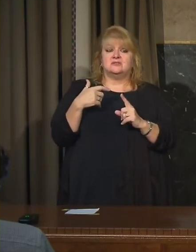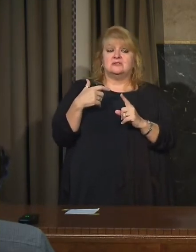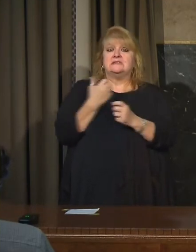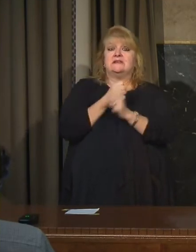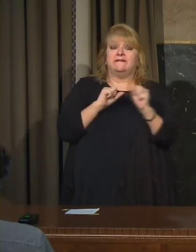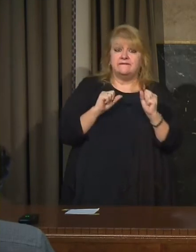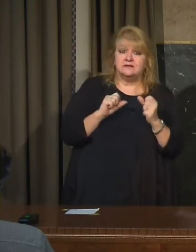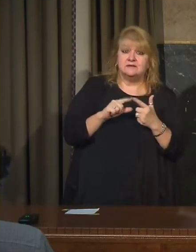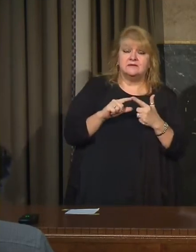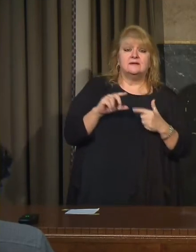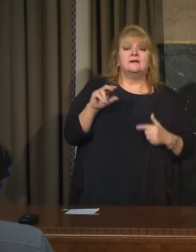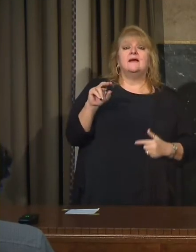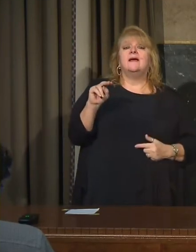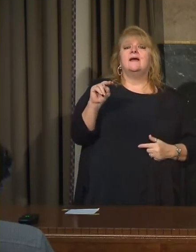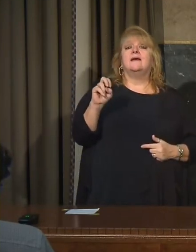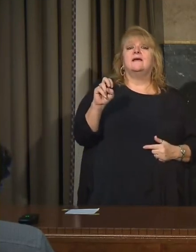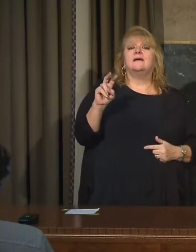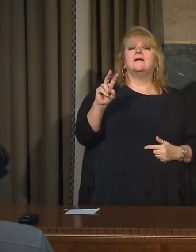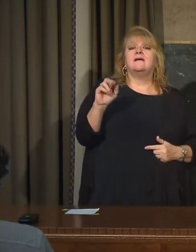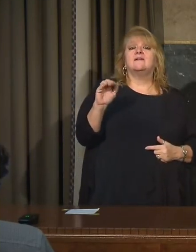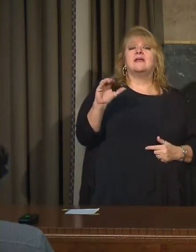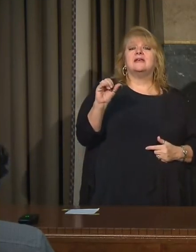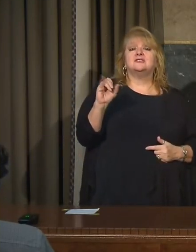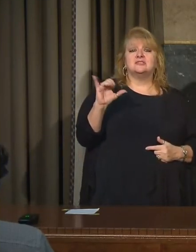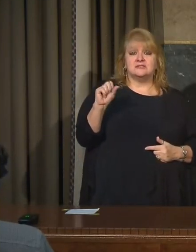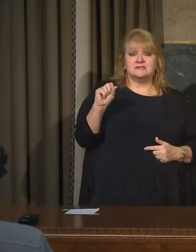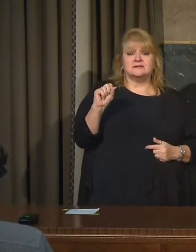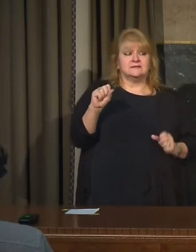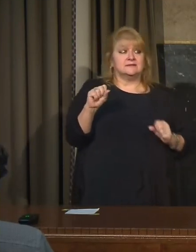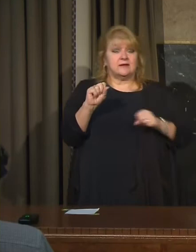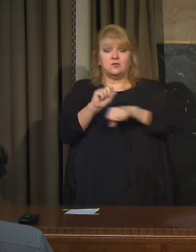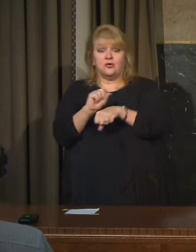And it should tell you something when